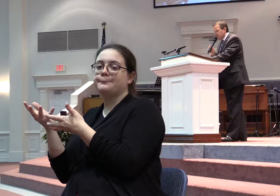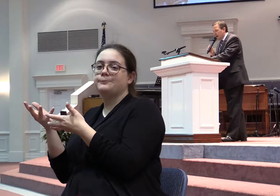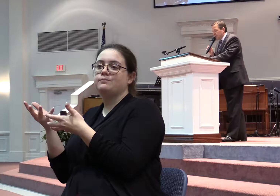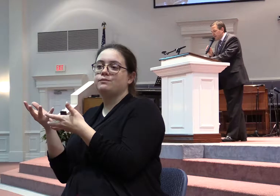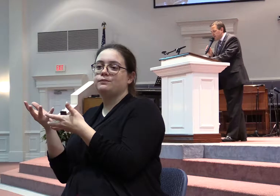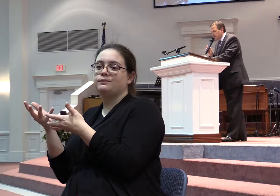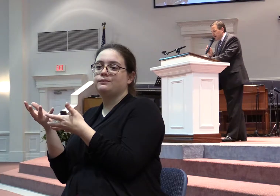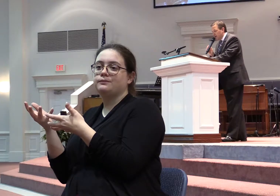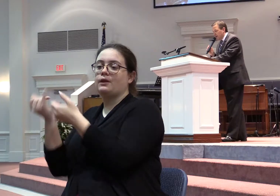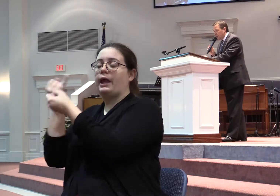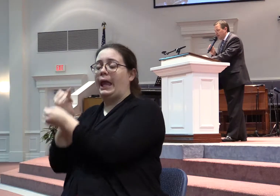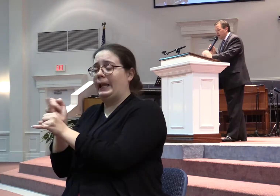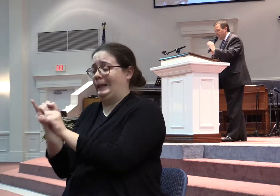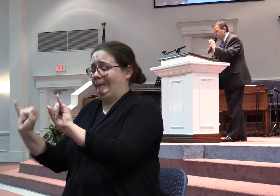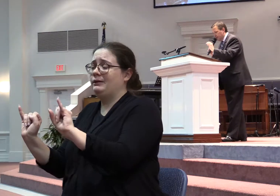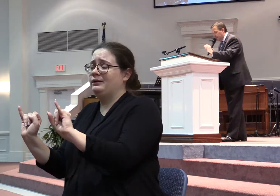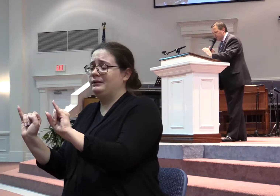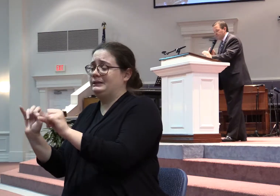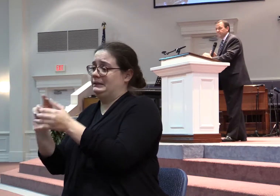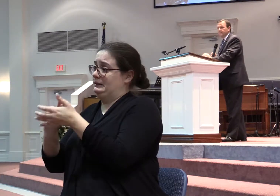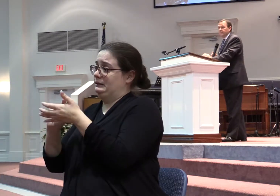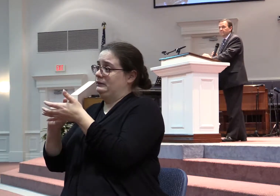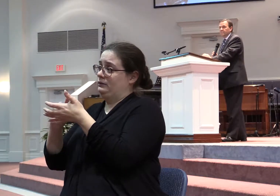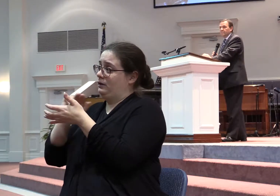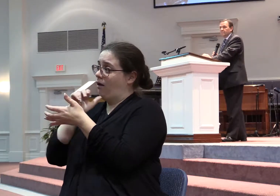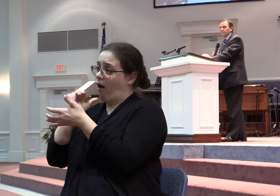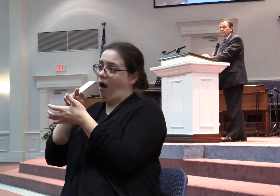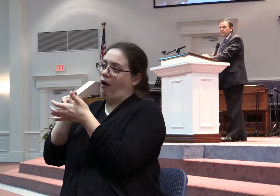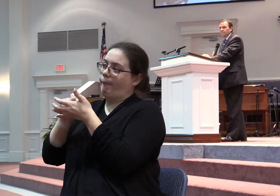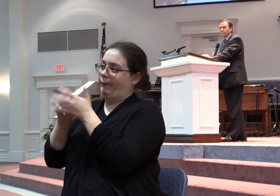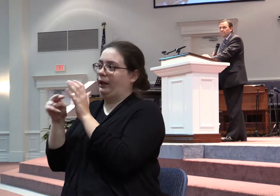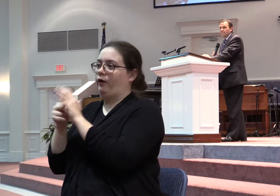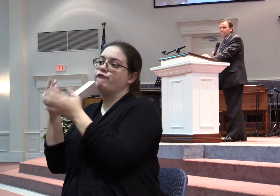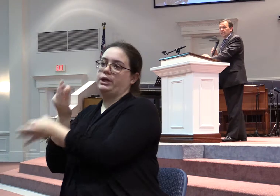is not necessarily freedom.